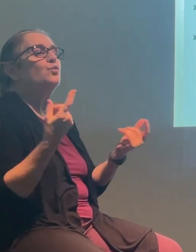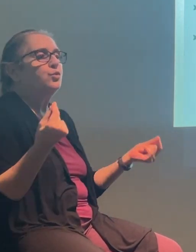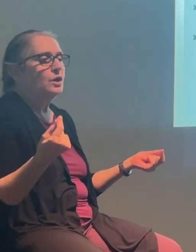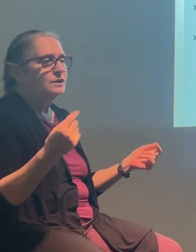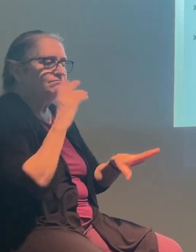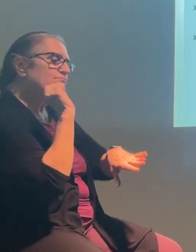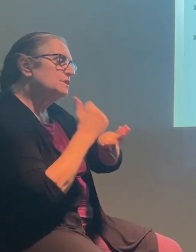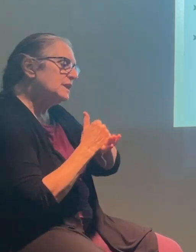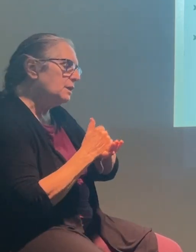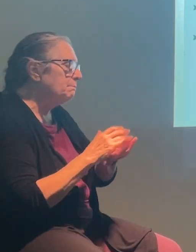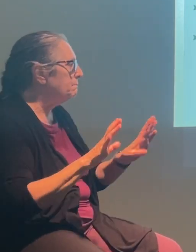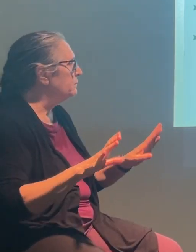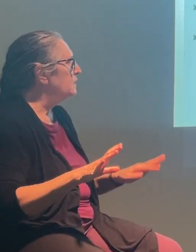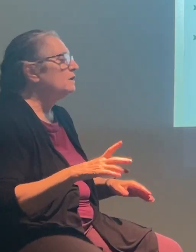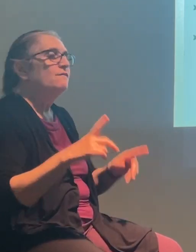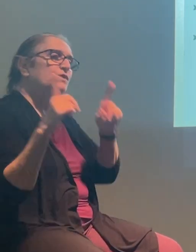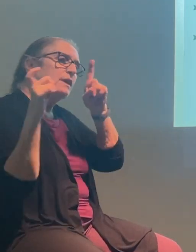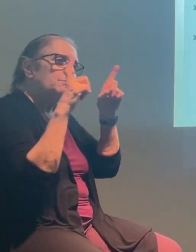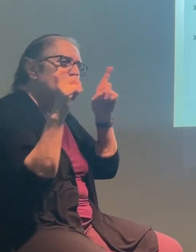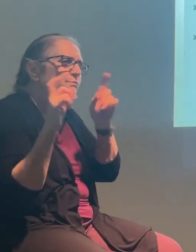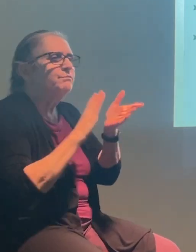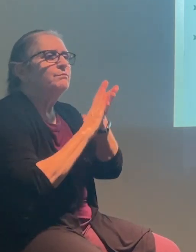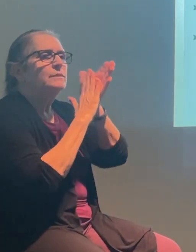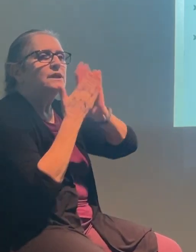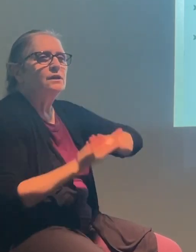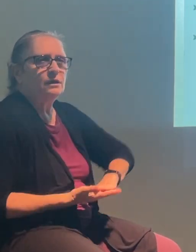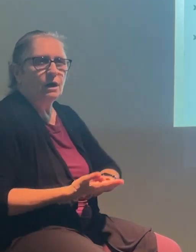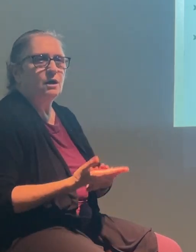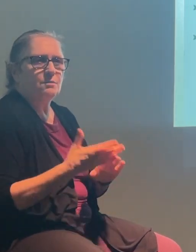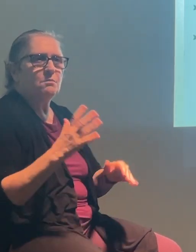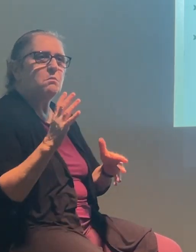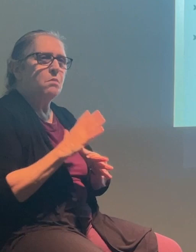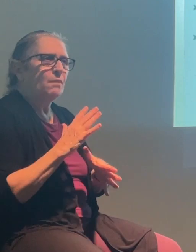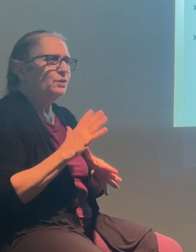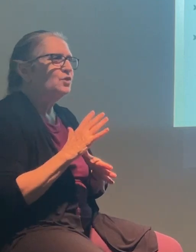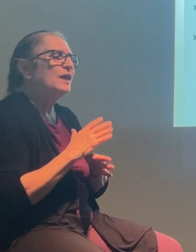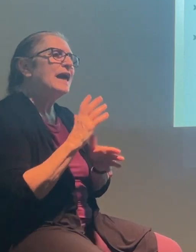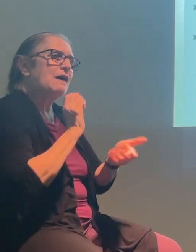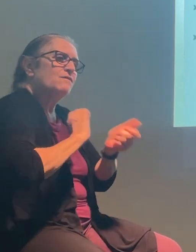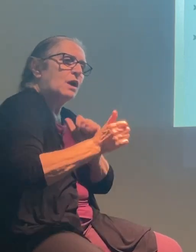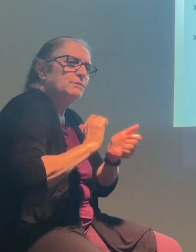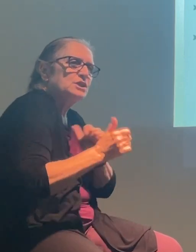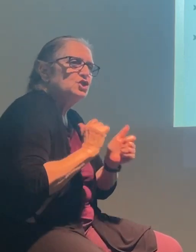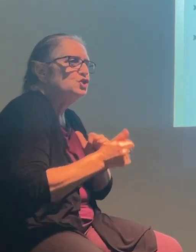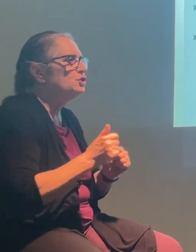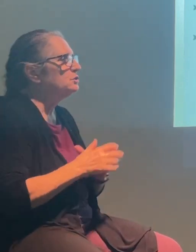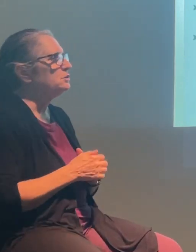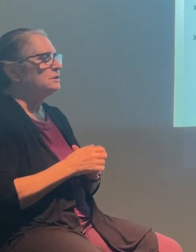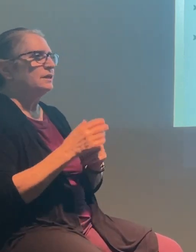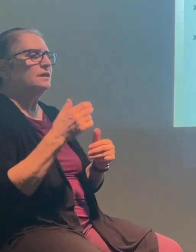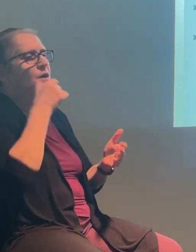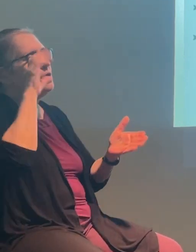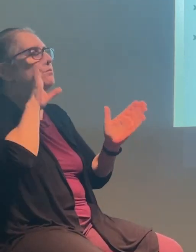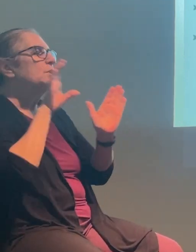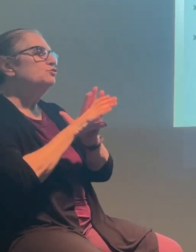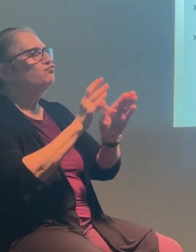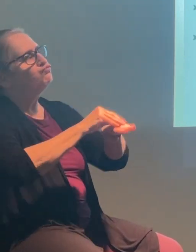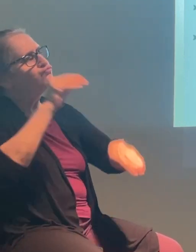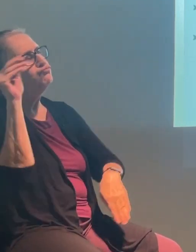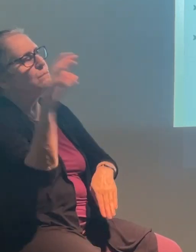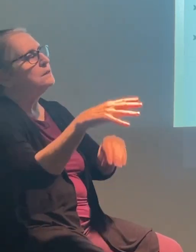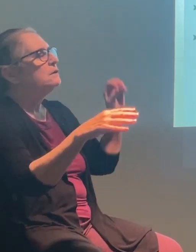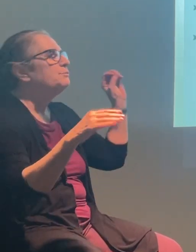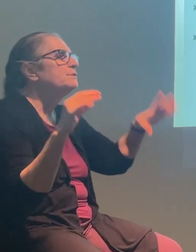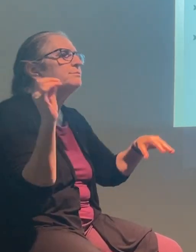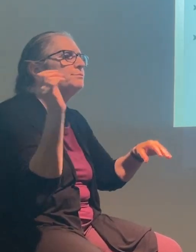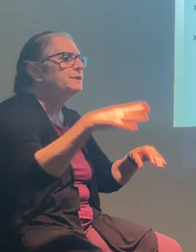photo was becoming fairly popular, and you started having photography contests. and people would send a submission,